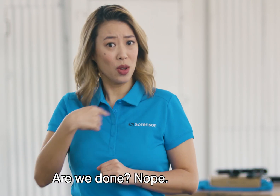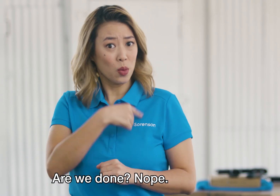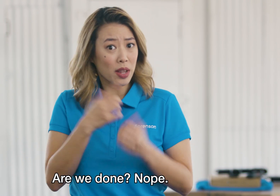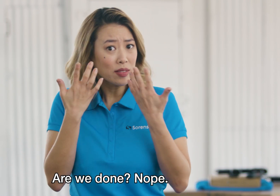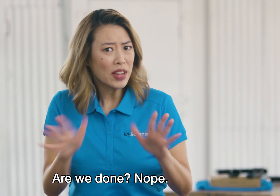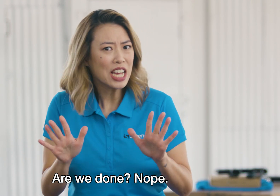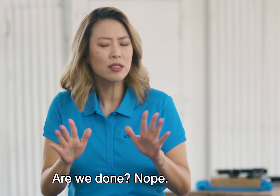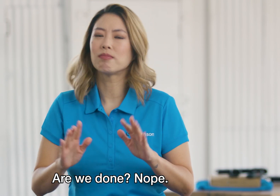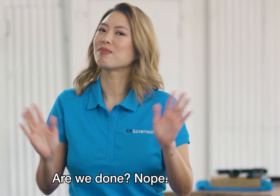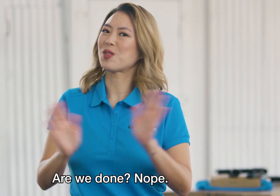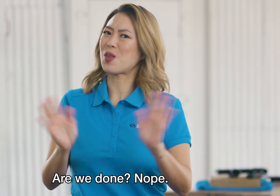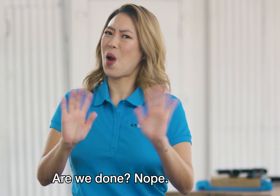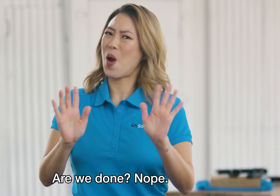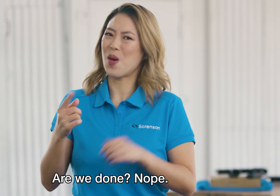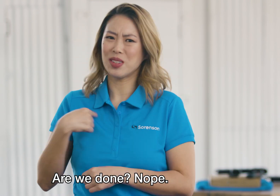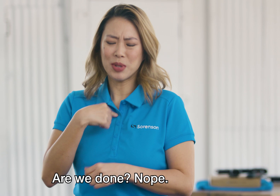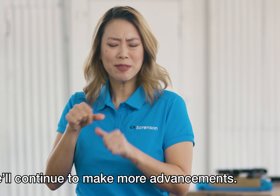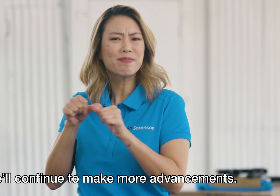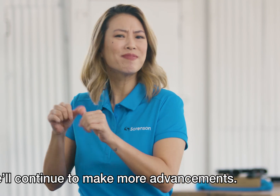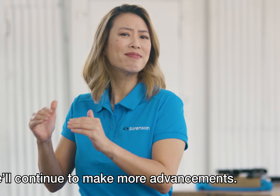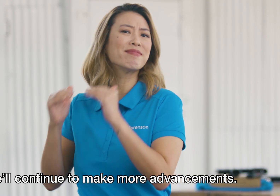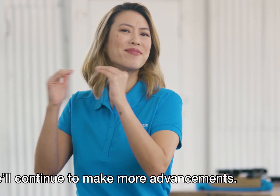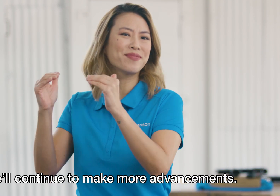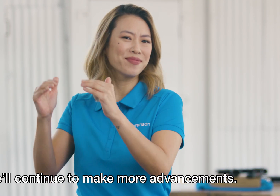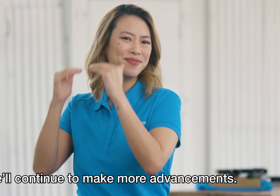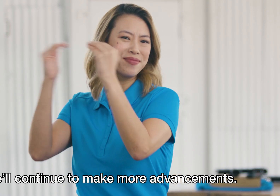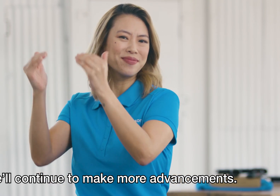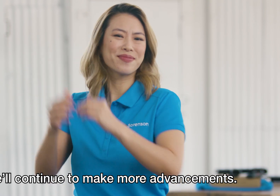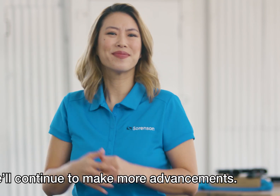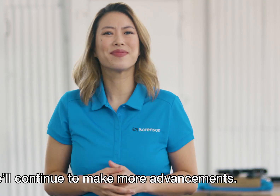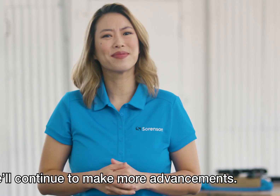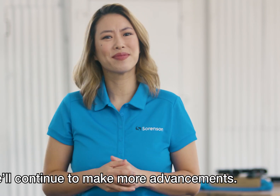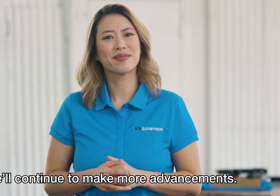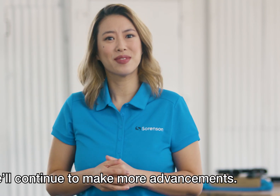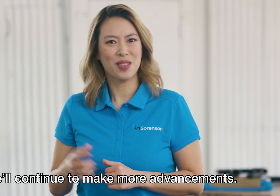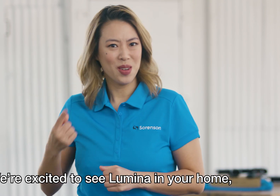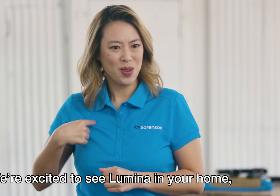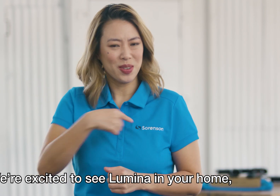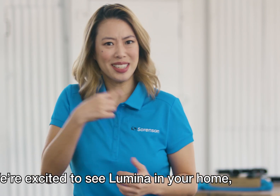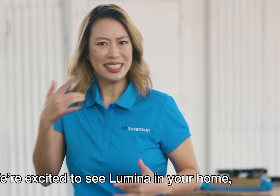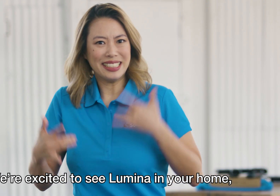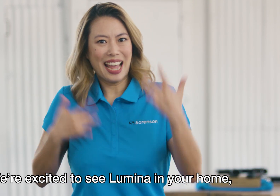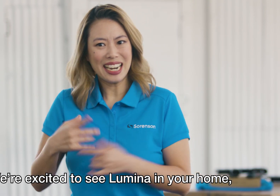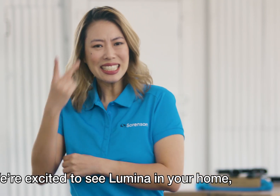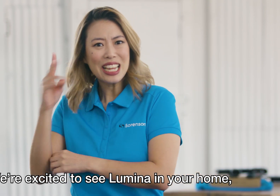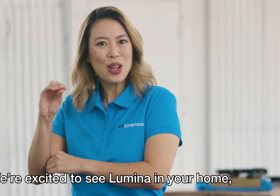Are we done? Nope. We'll continue to make more advancements. We're excited to see